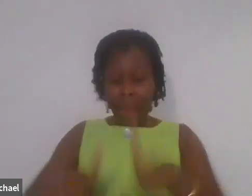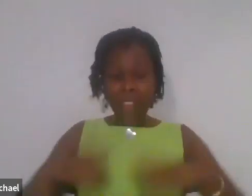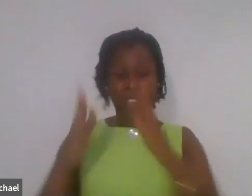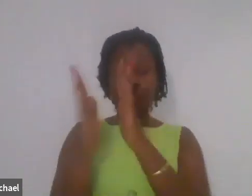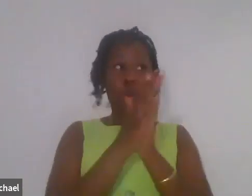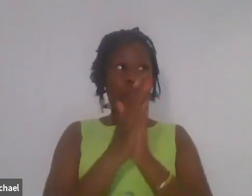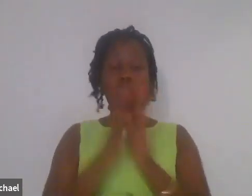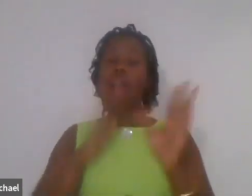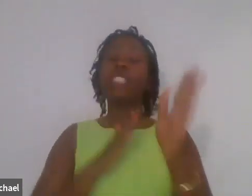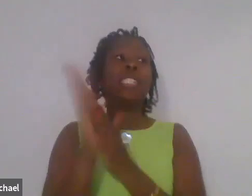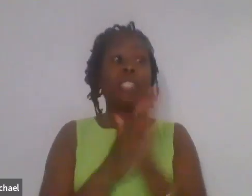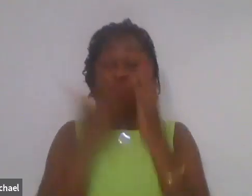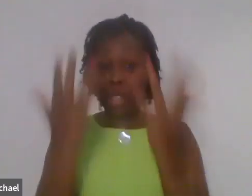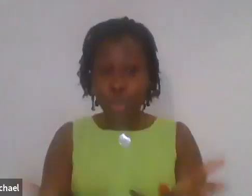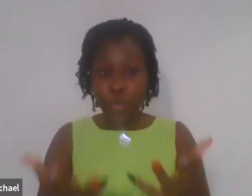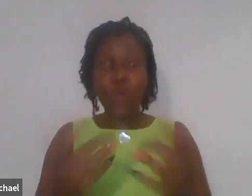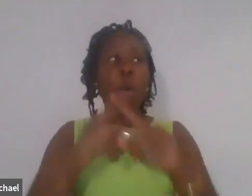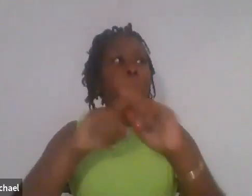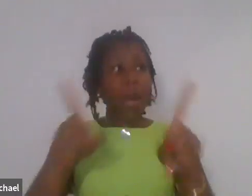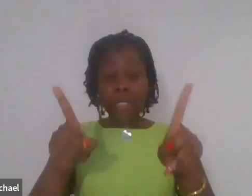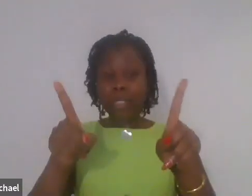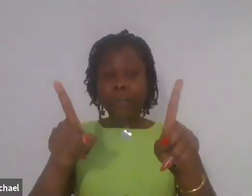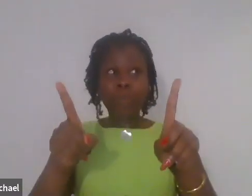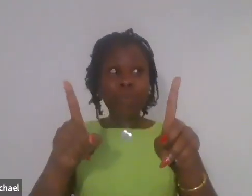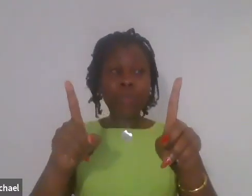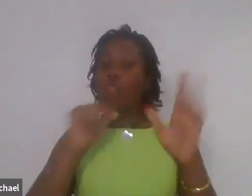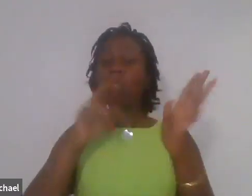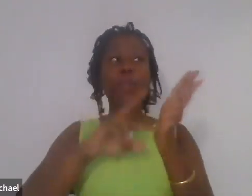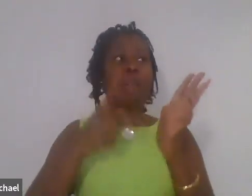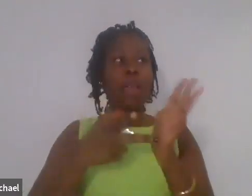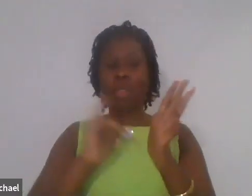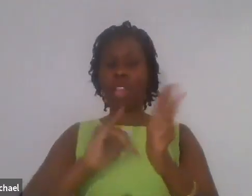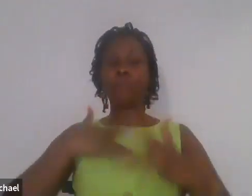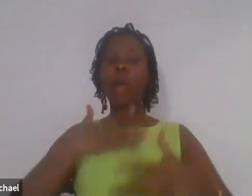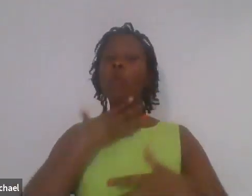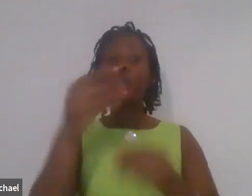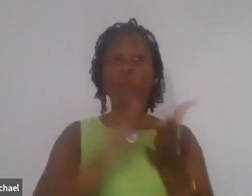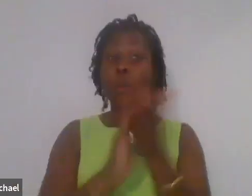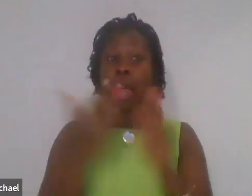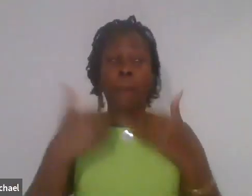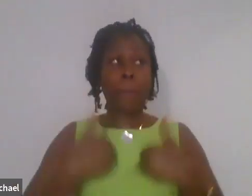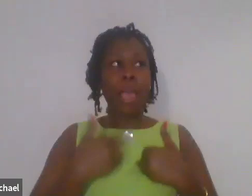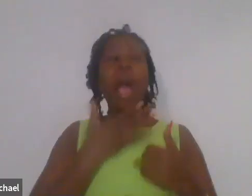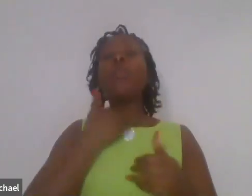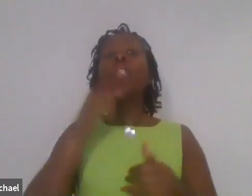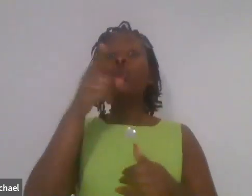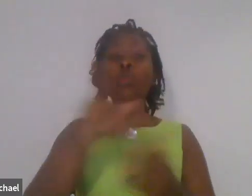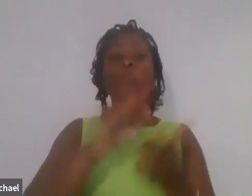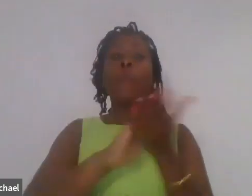I life hope that story my life has story will inspire you. Not a man that me I But want does to not become. mean I want I you want to you become to me. I